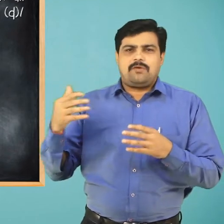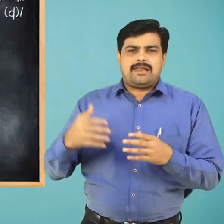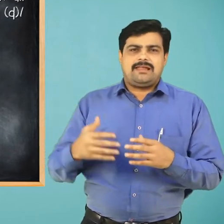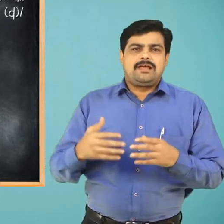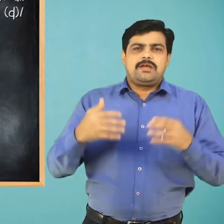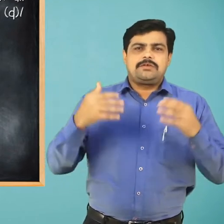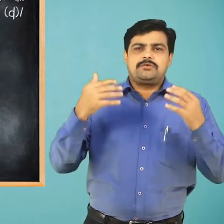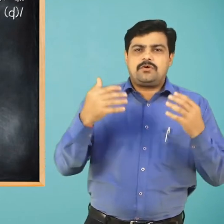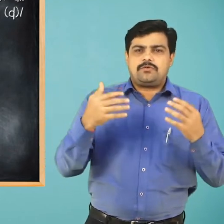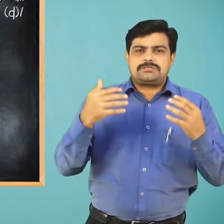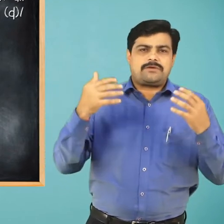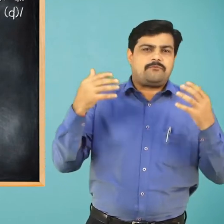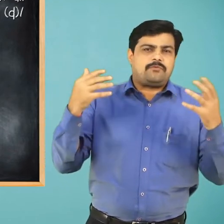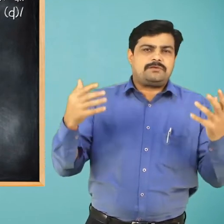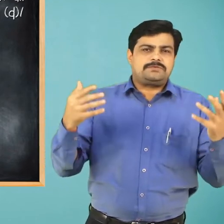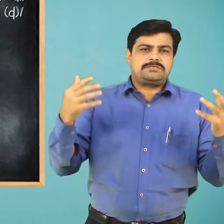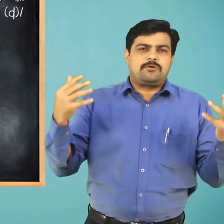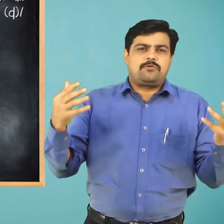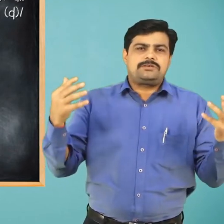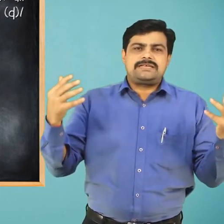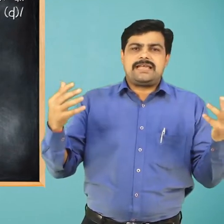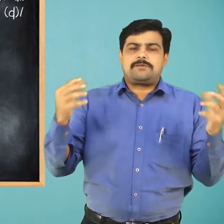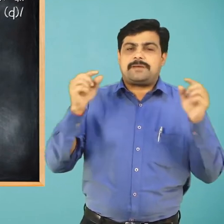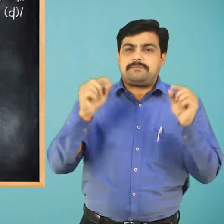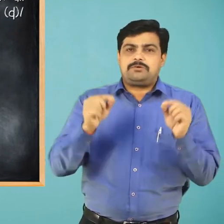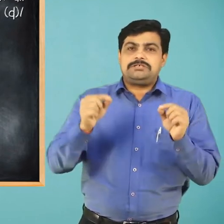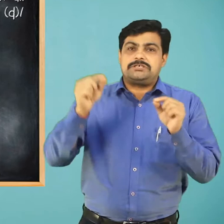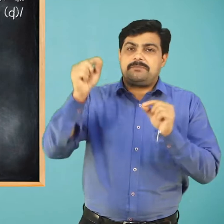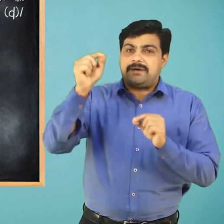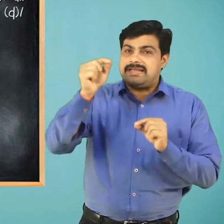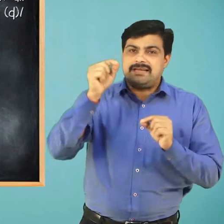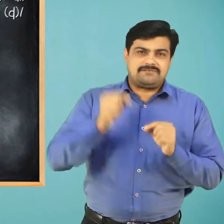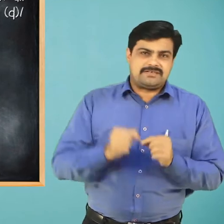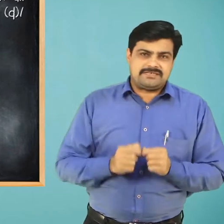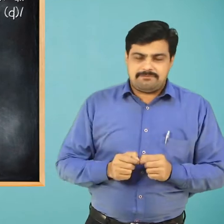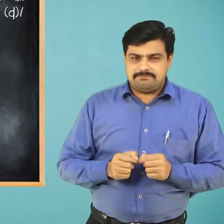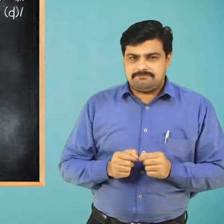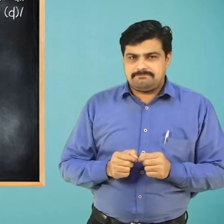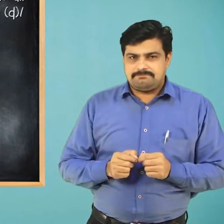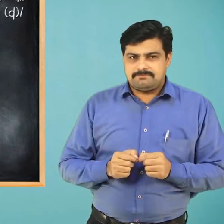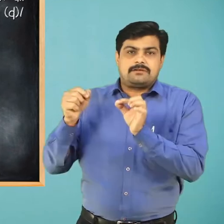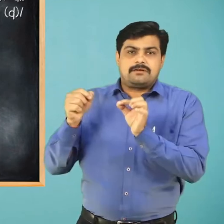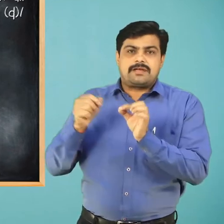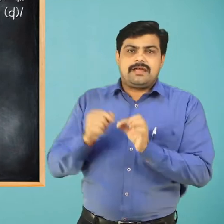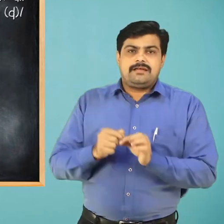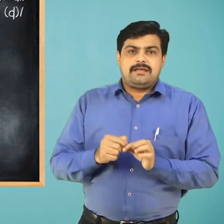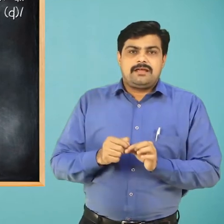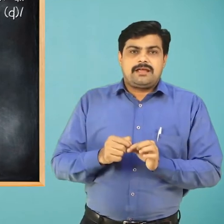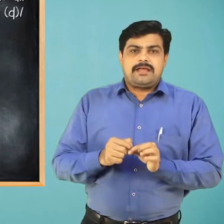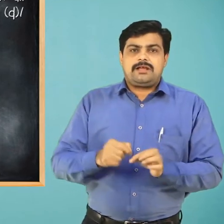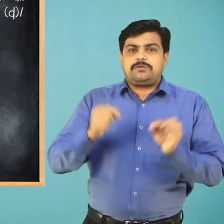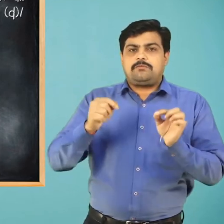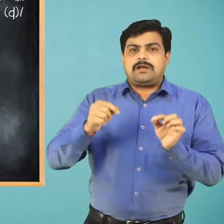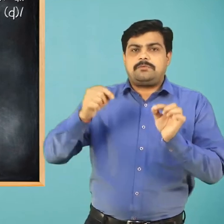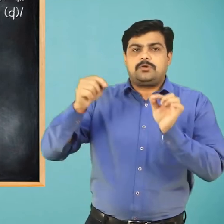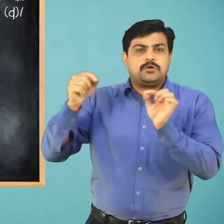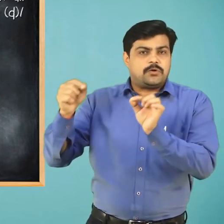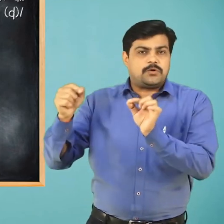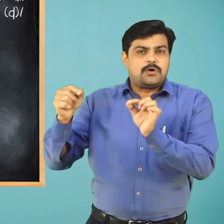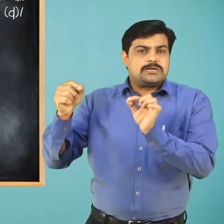Well, some verbs don't take preposition by after them. Okay? Here the verb no